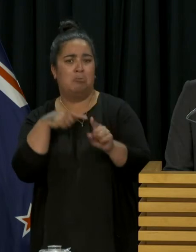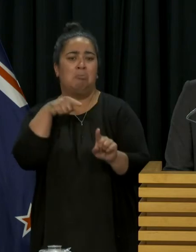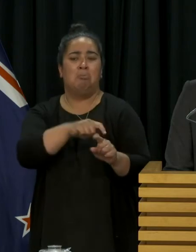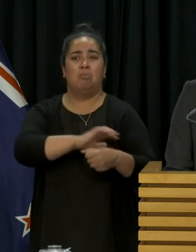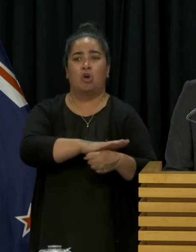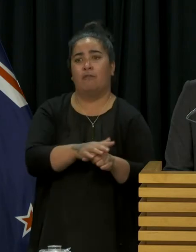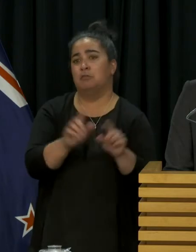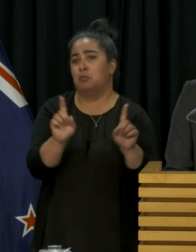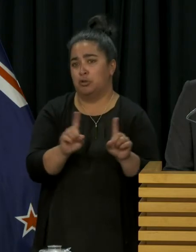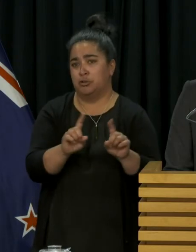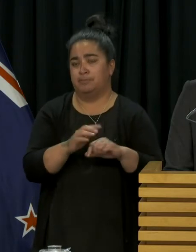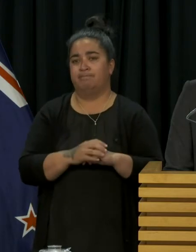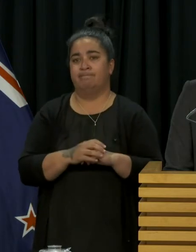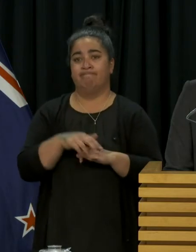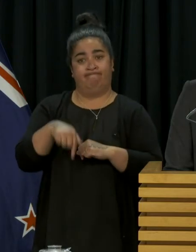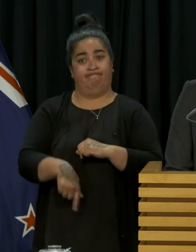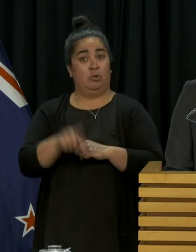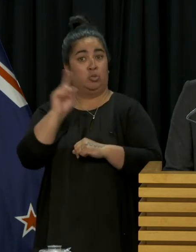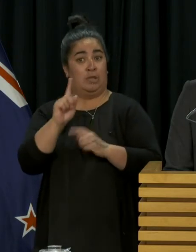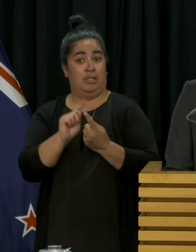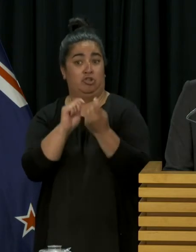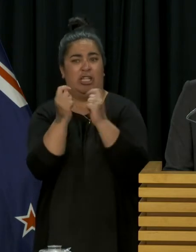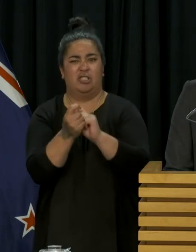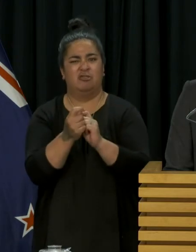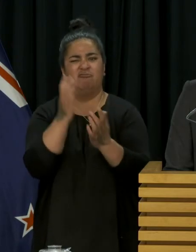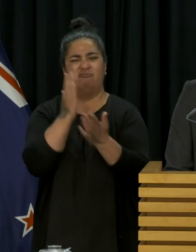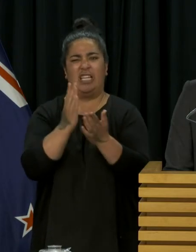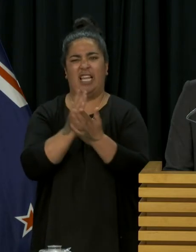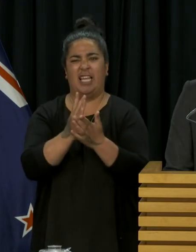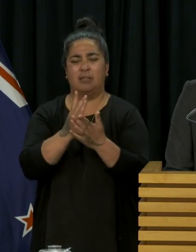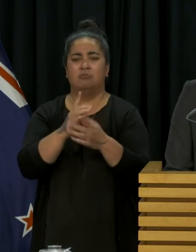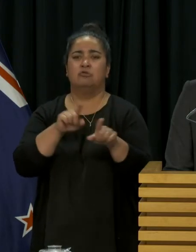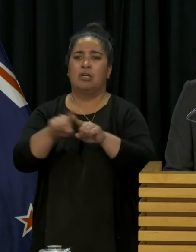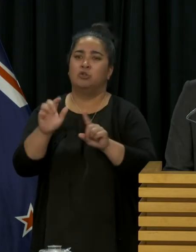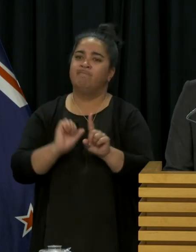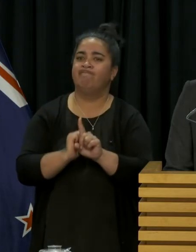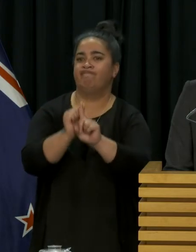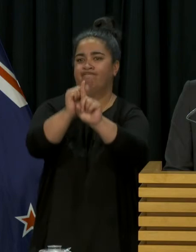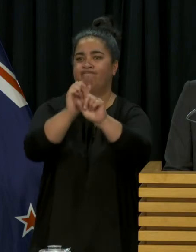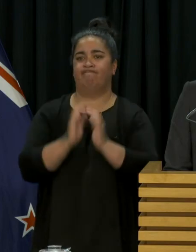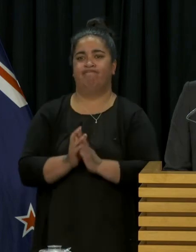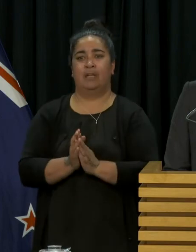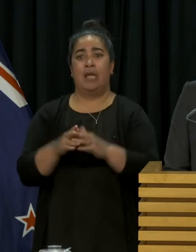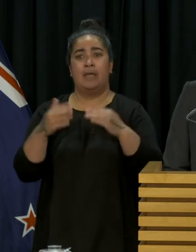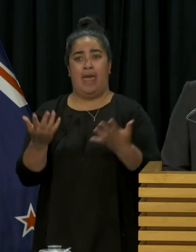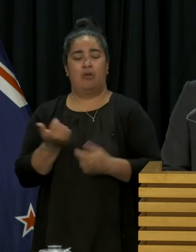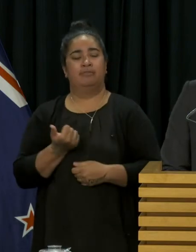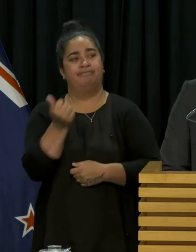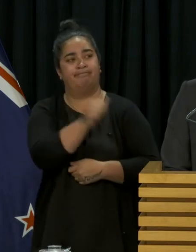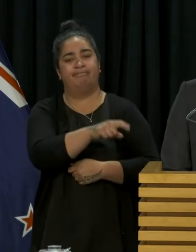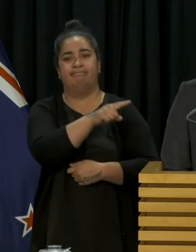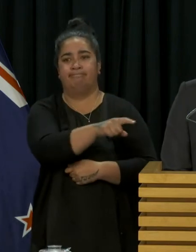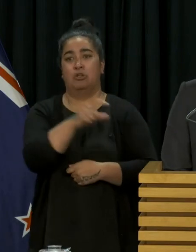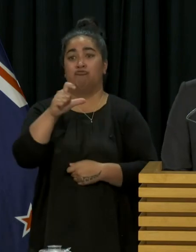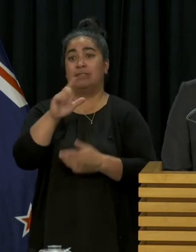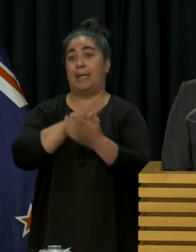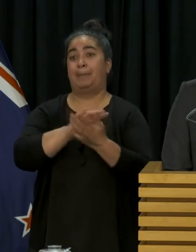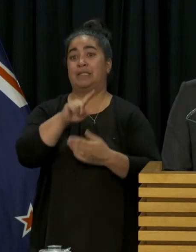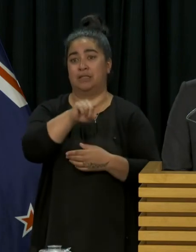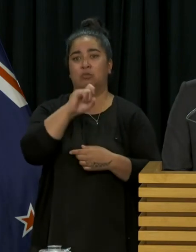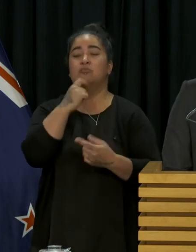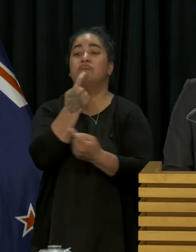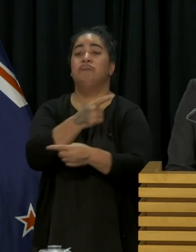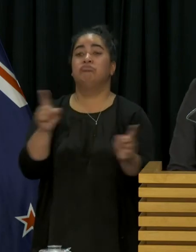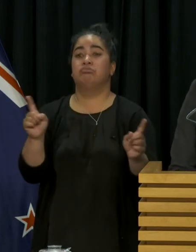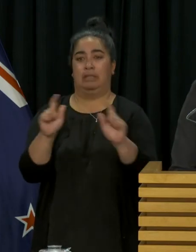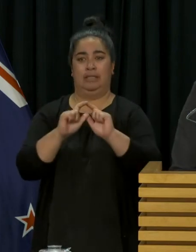response. Today's changes are just the latest tweaks to our system. I'll now hand over to Minister Hipkins to set out Cabinet's decisions